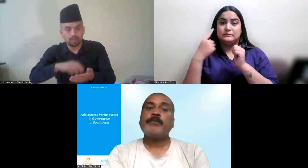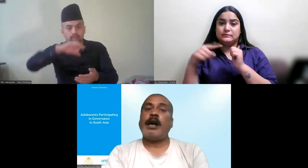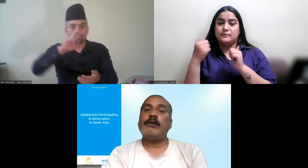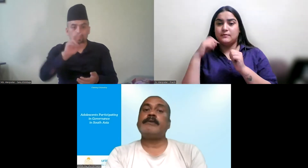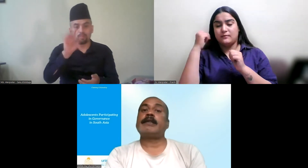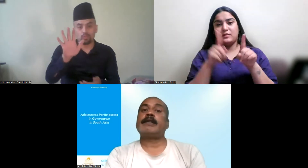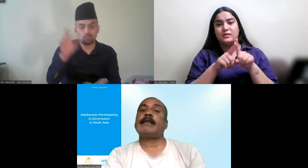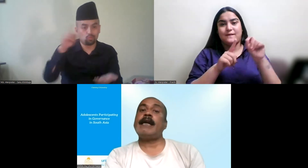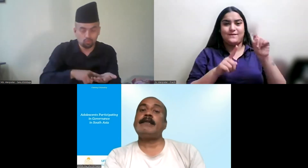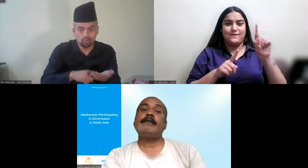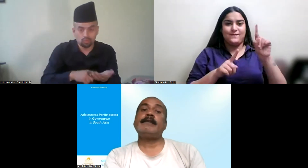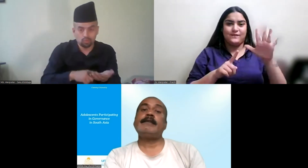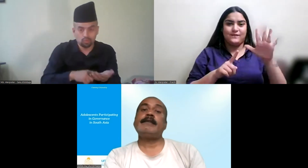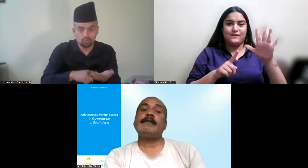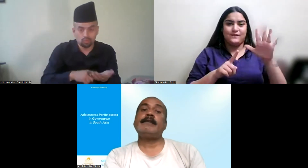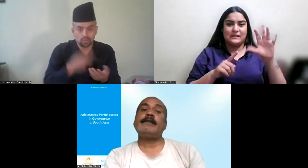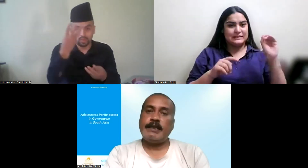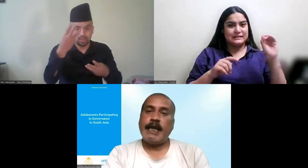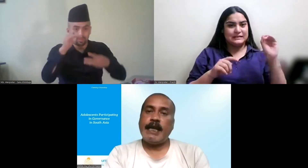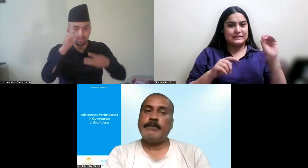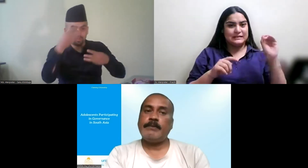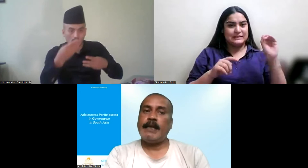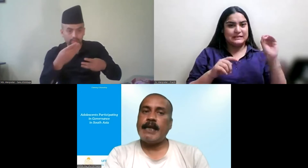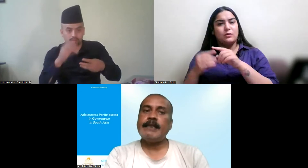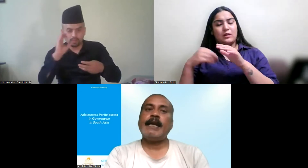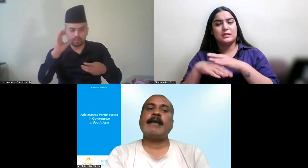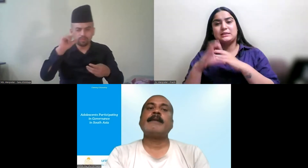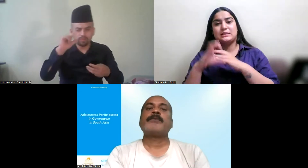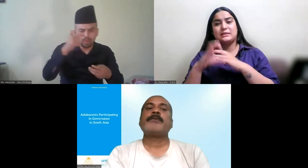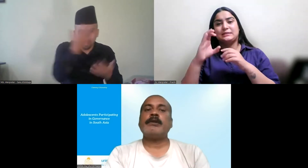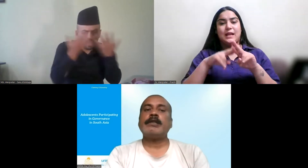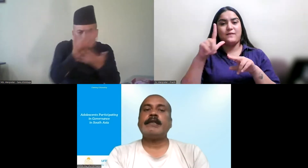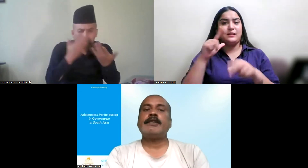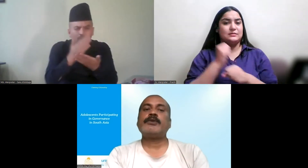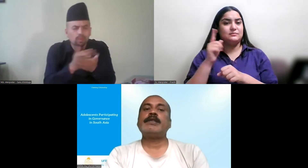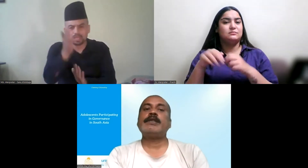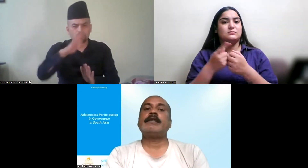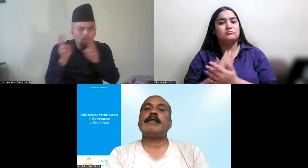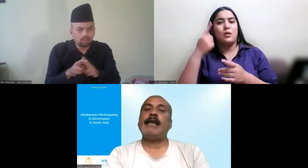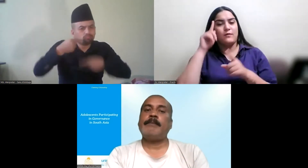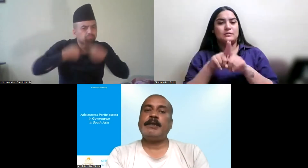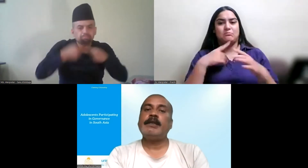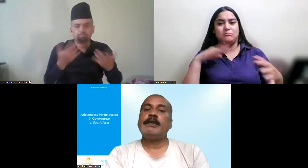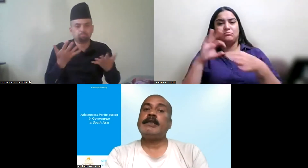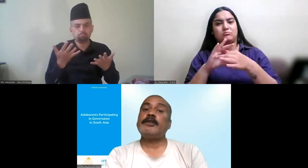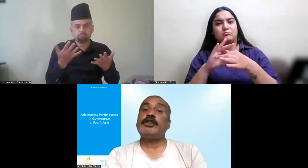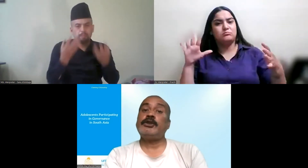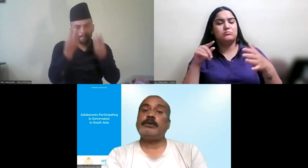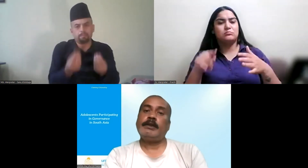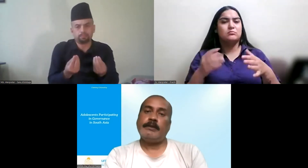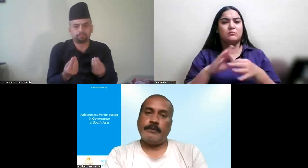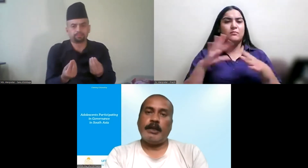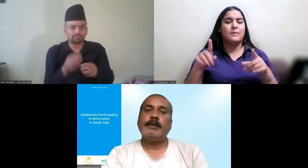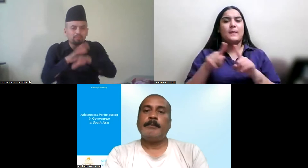2015, however, clarity related to CFLG has been lacking and consultations with children have been